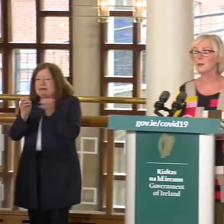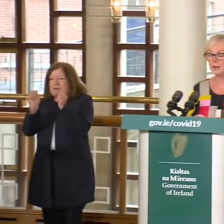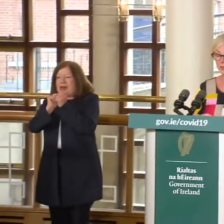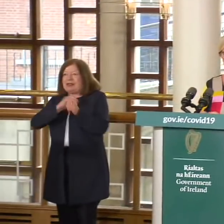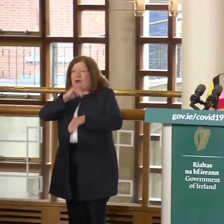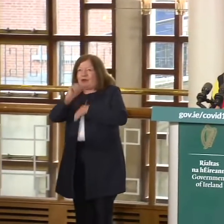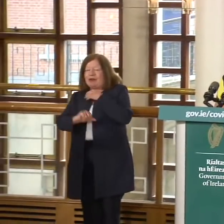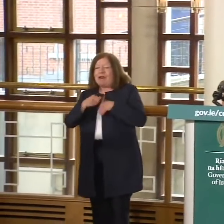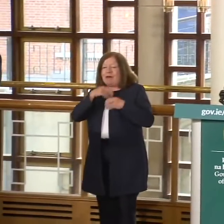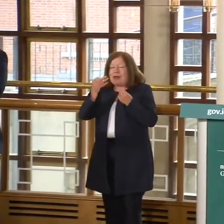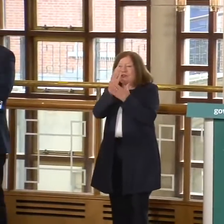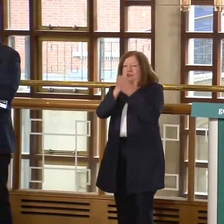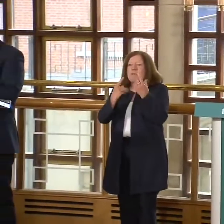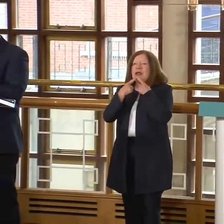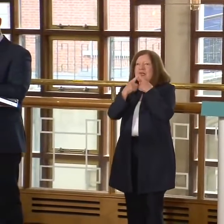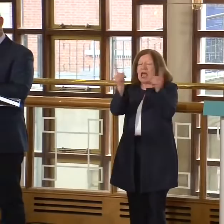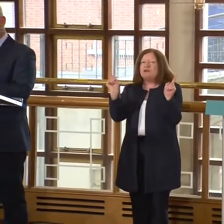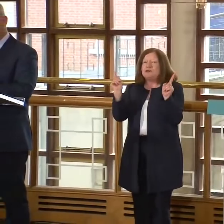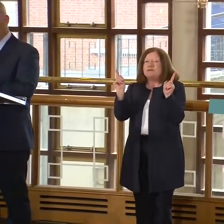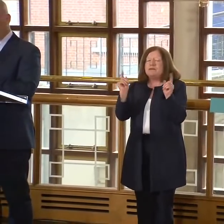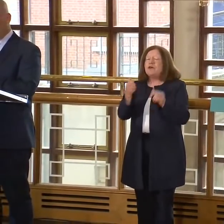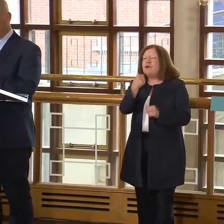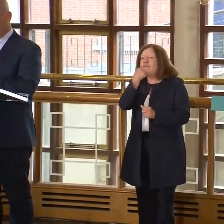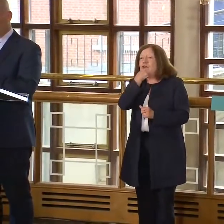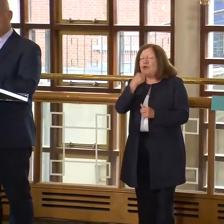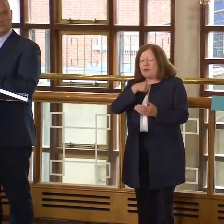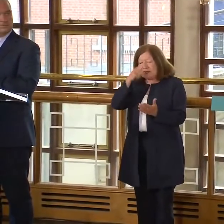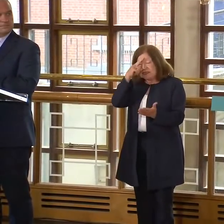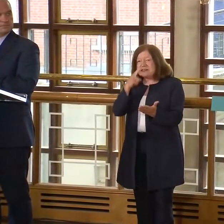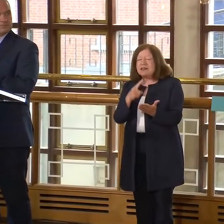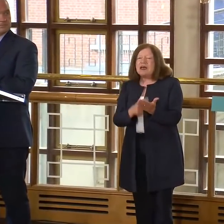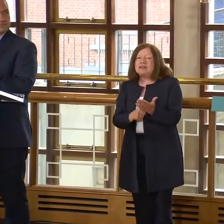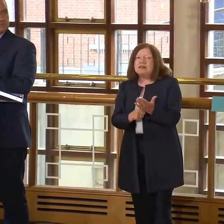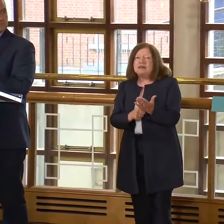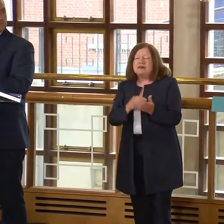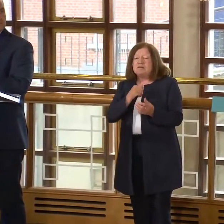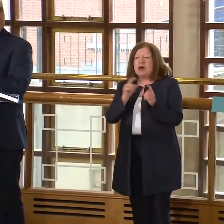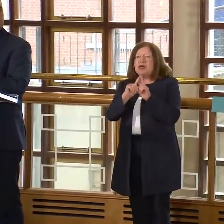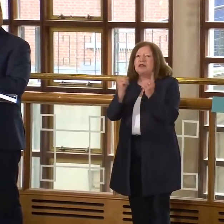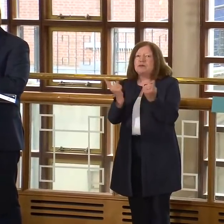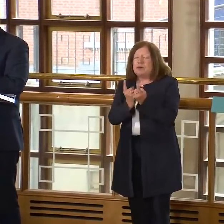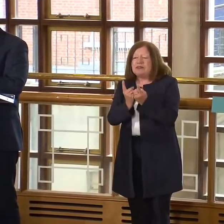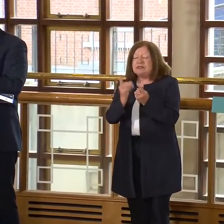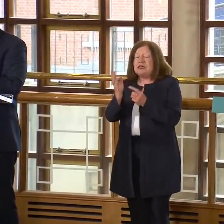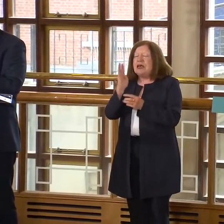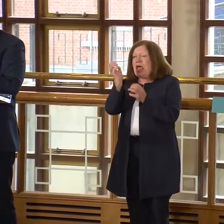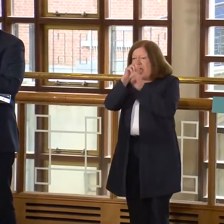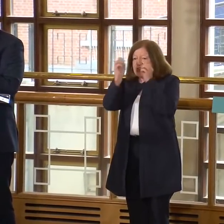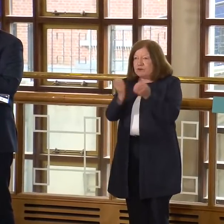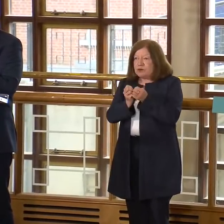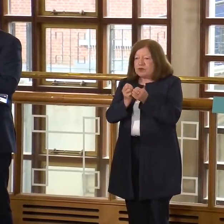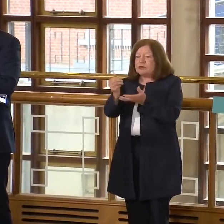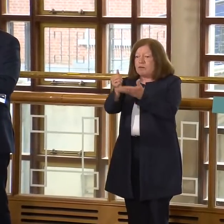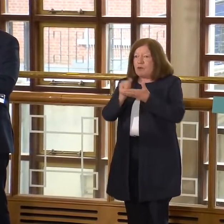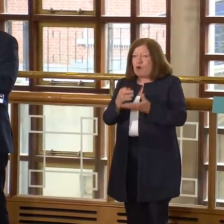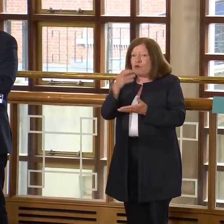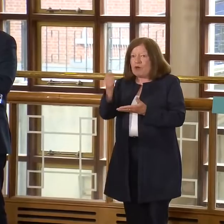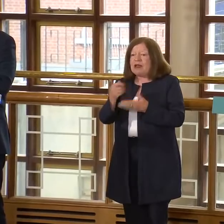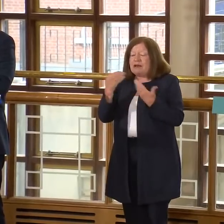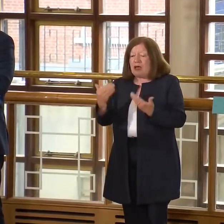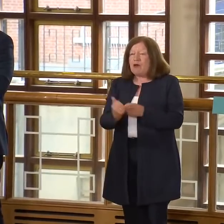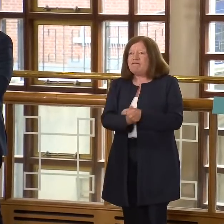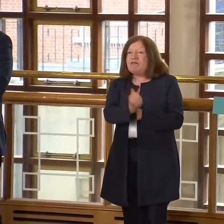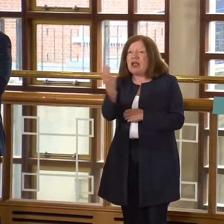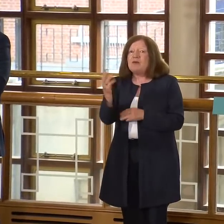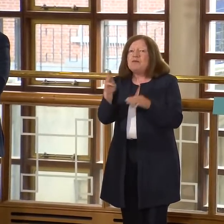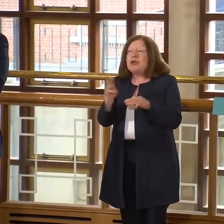pleased to be able to make a number of announcements. Firstly, we have decided that my department's Enterprise Support Grant will now be made available